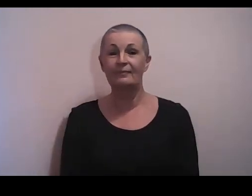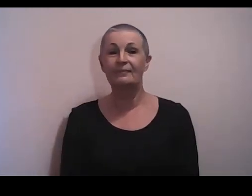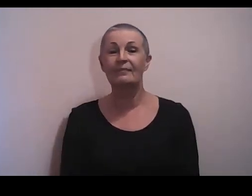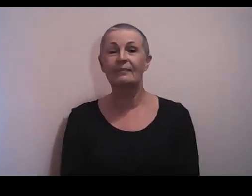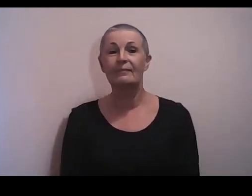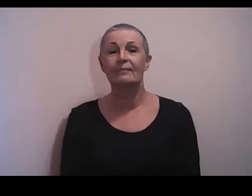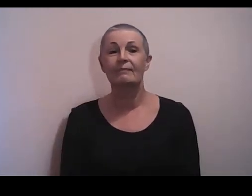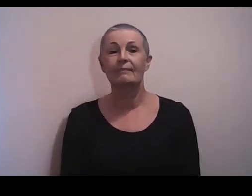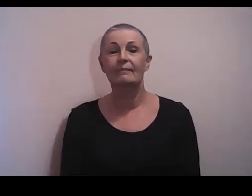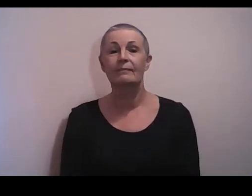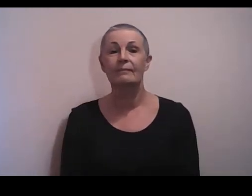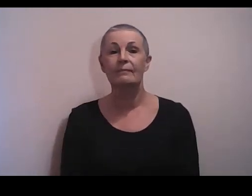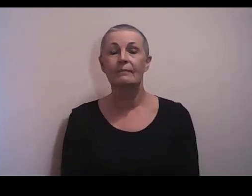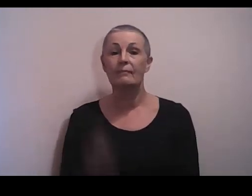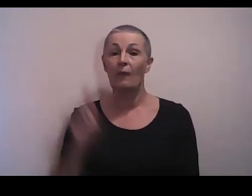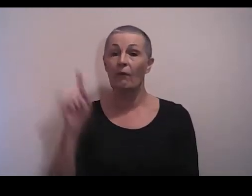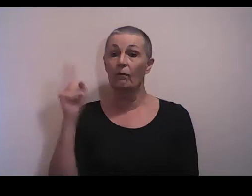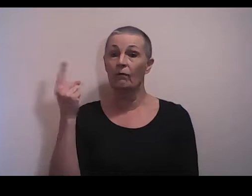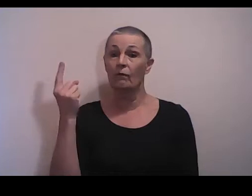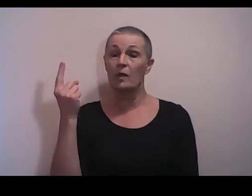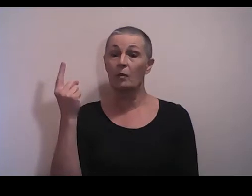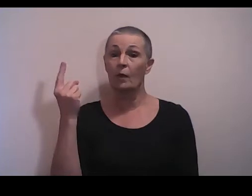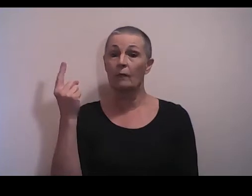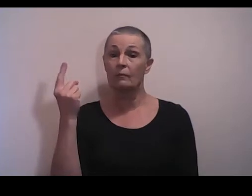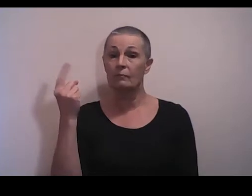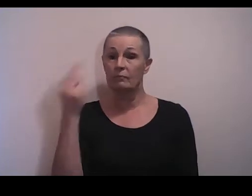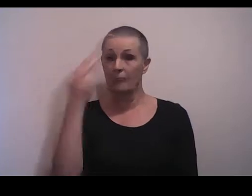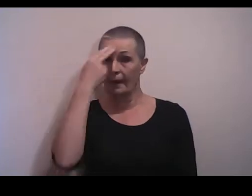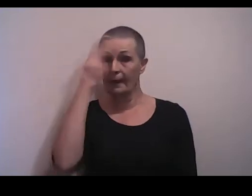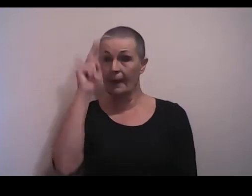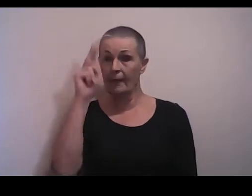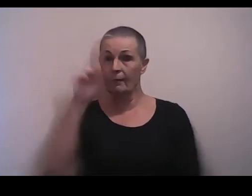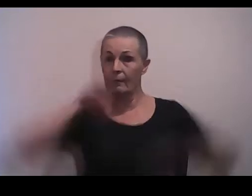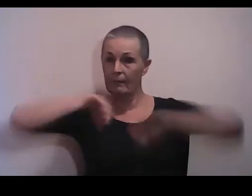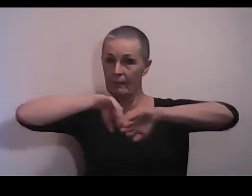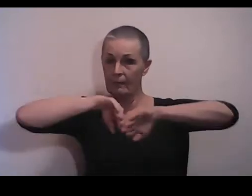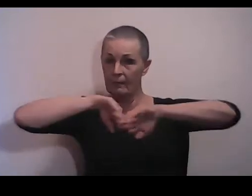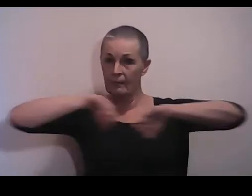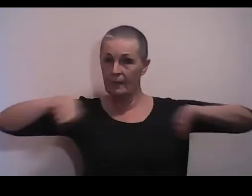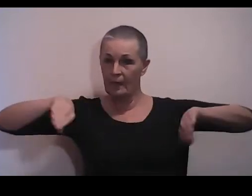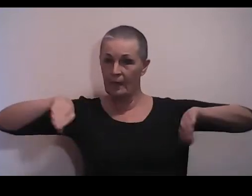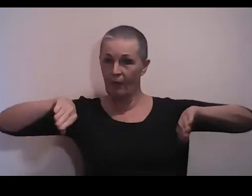So the first exercise is called separating the clouds.